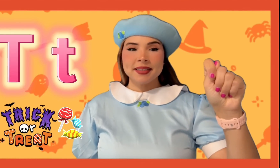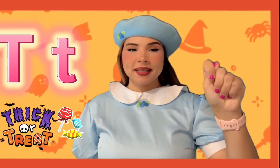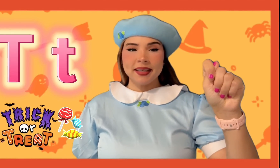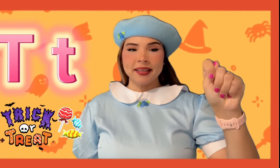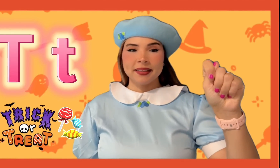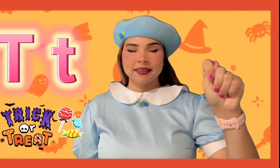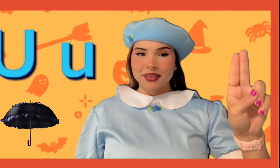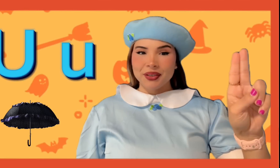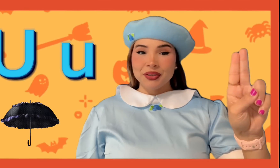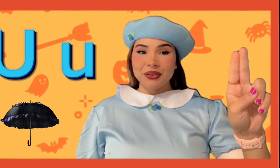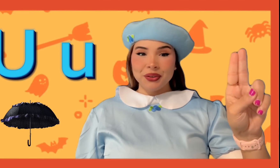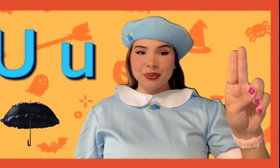T. U,